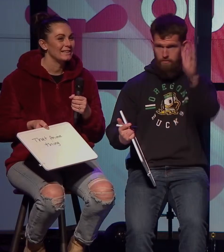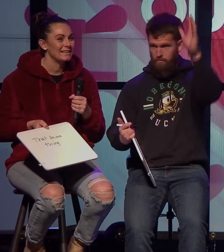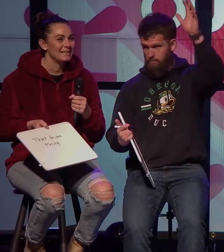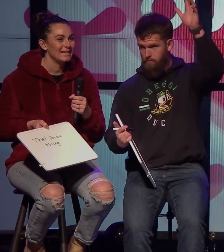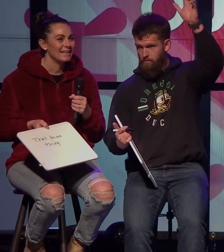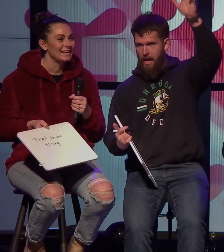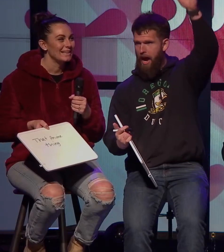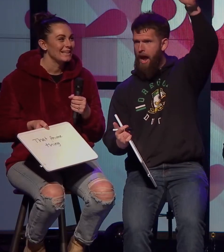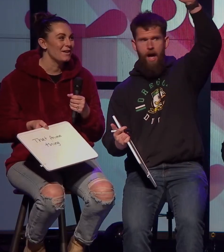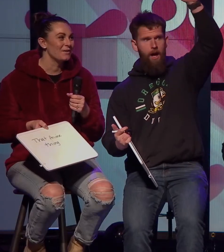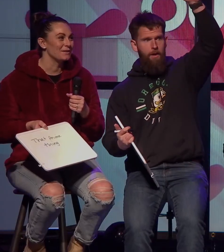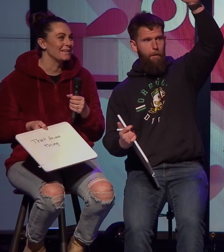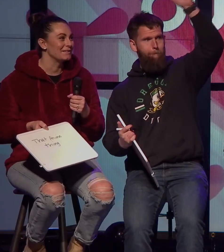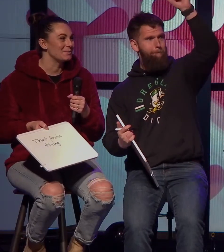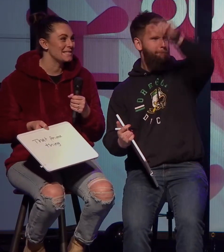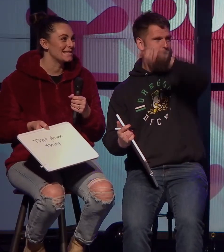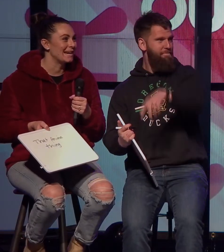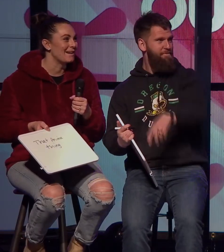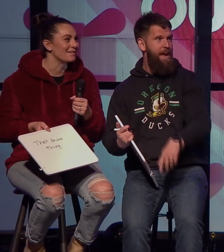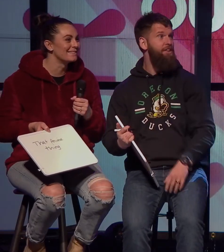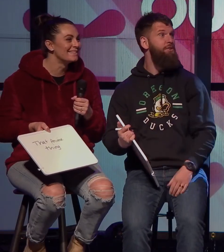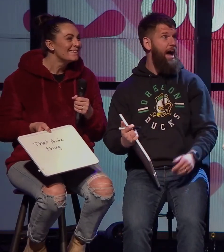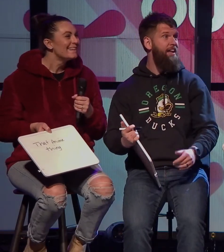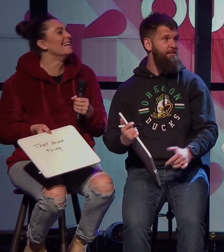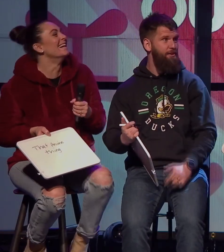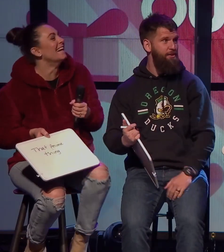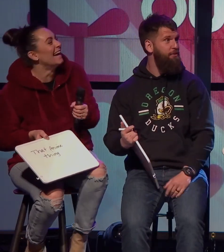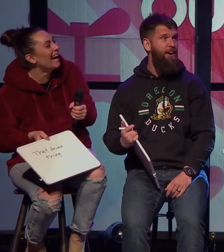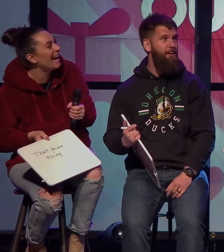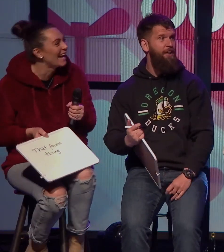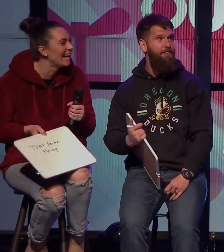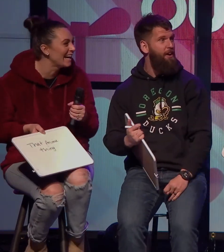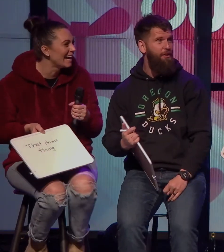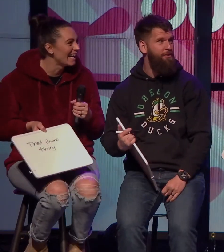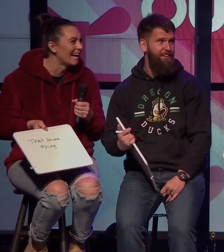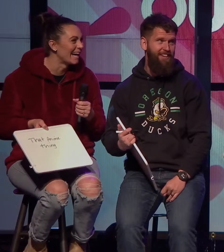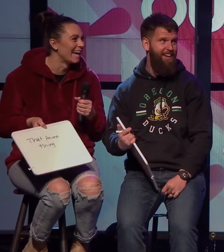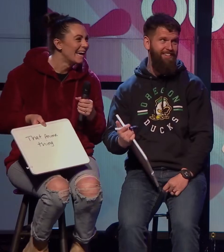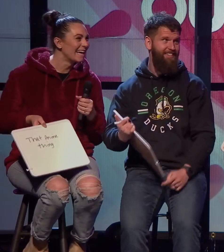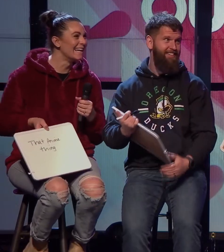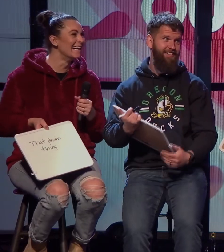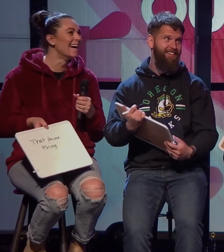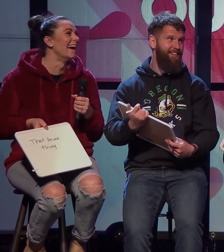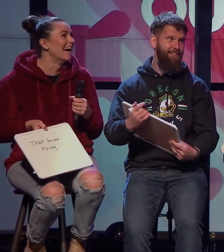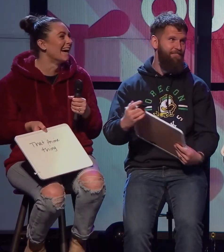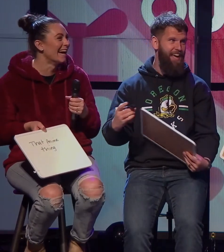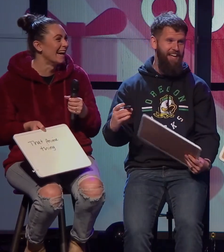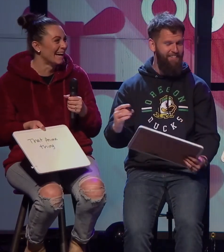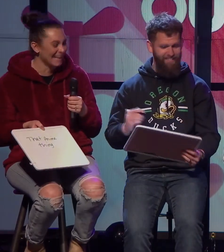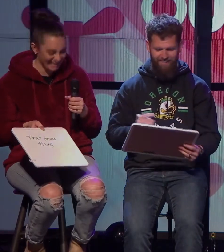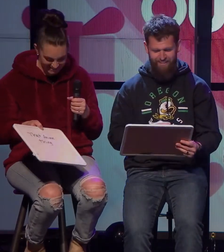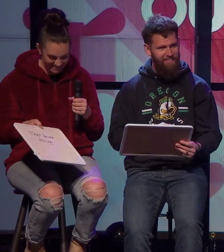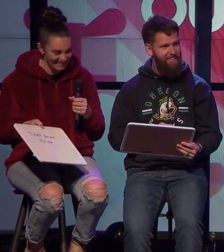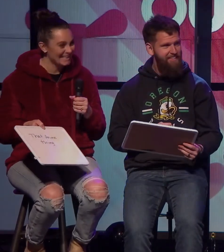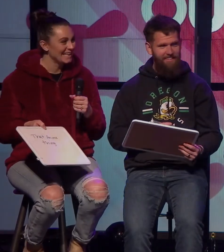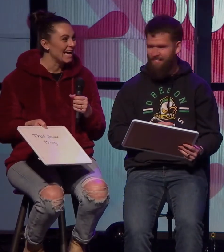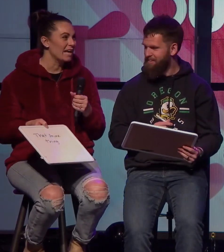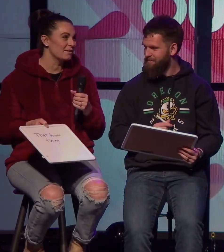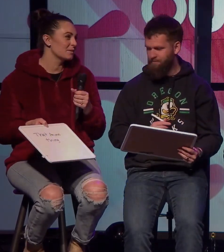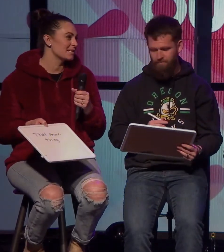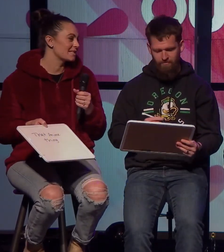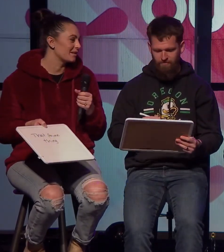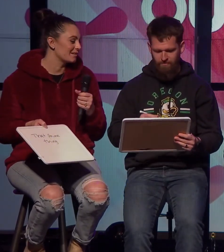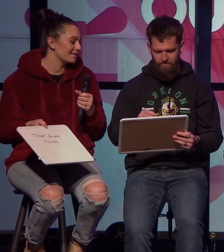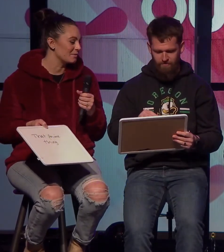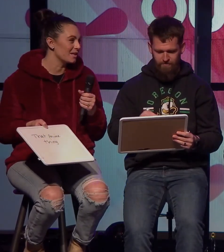Outlander? Yeah. Oh, Ryan, you're Just missing confirms out. I am not cool. You'll fall in love all over again. Outlander. Okay. What's that anime thing?